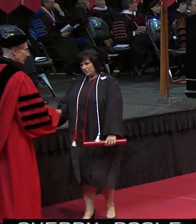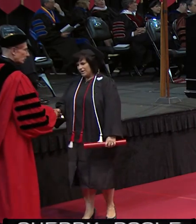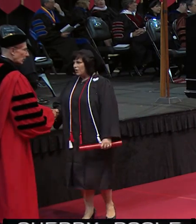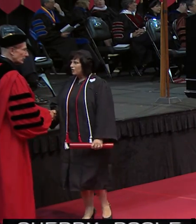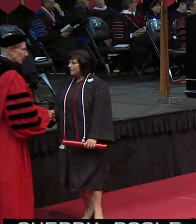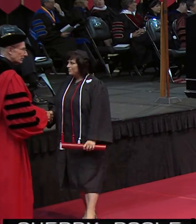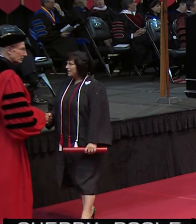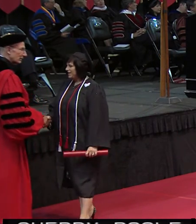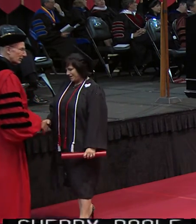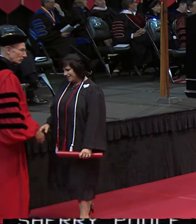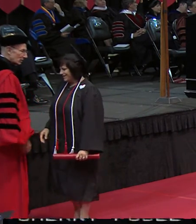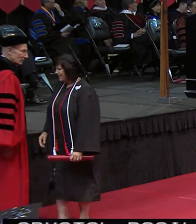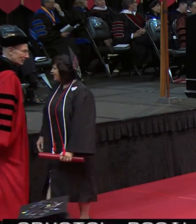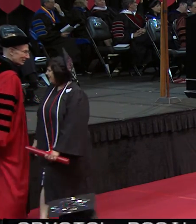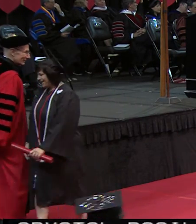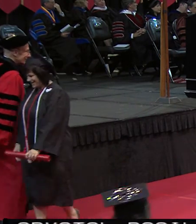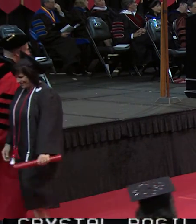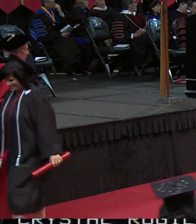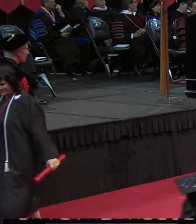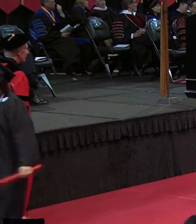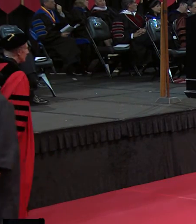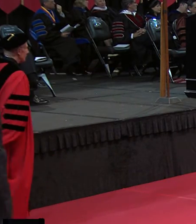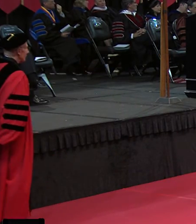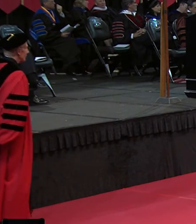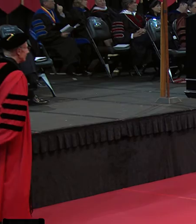Daniel Seth Rumsey.